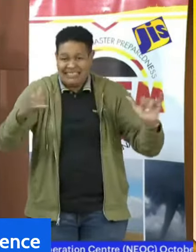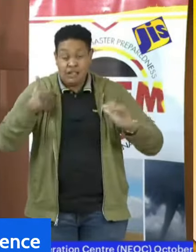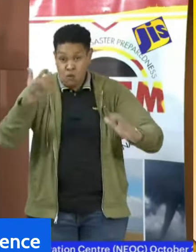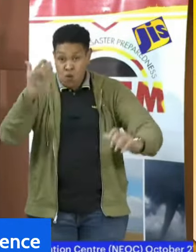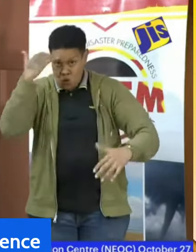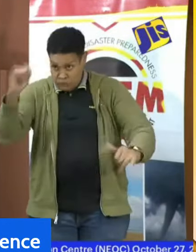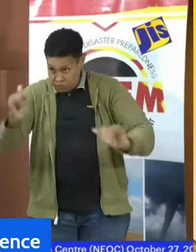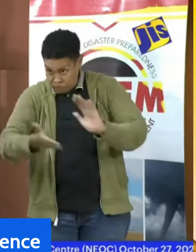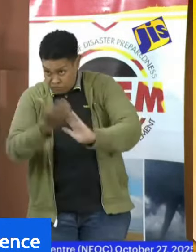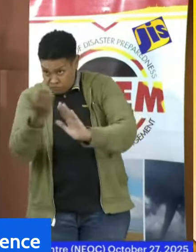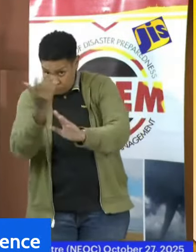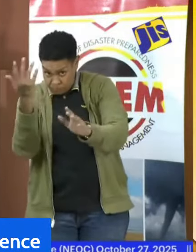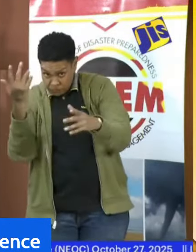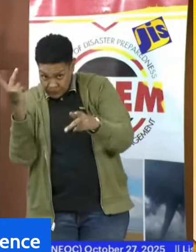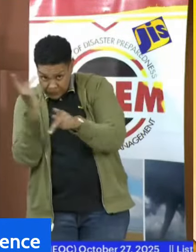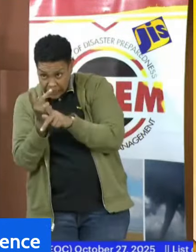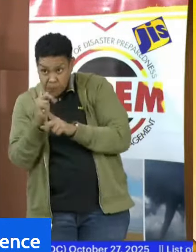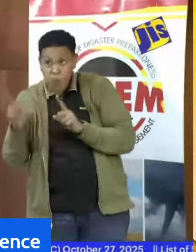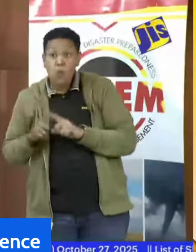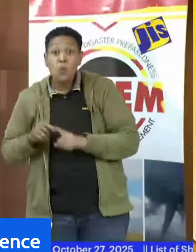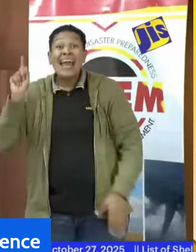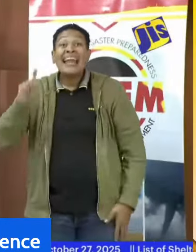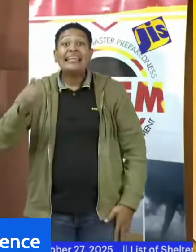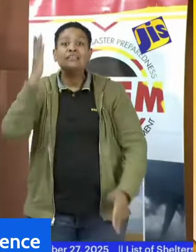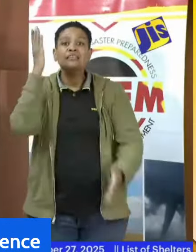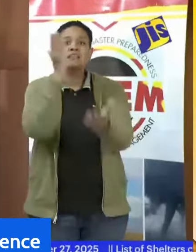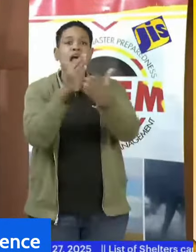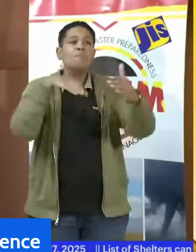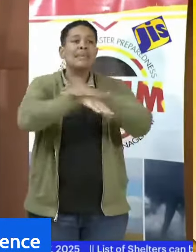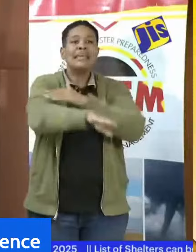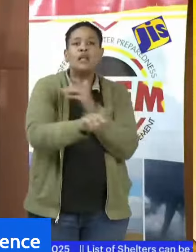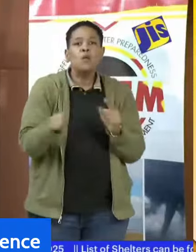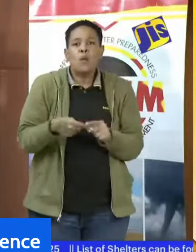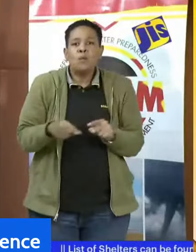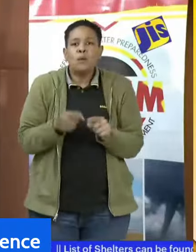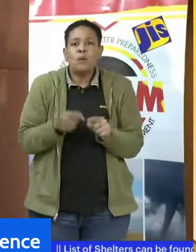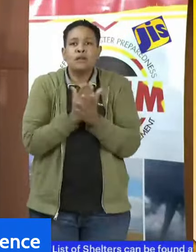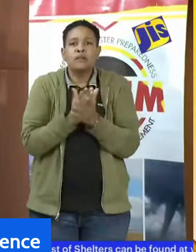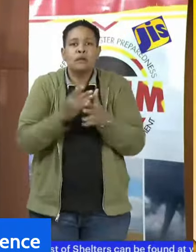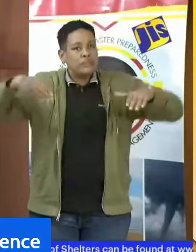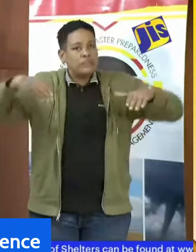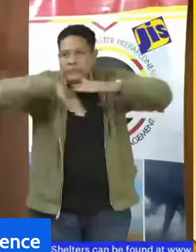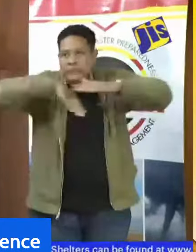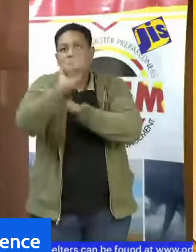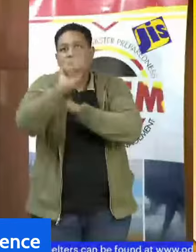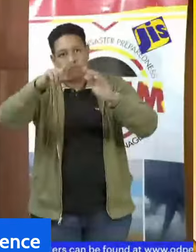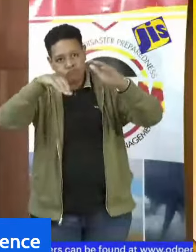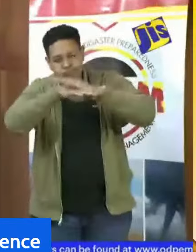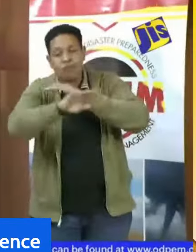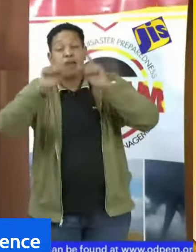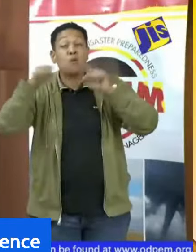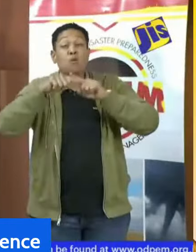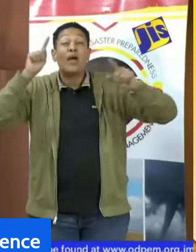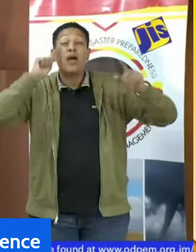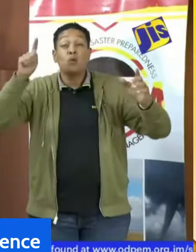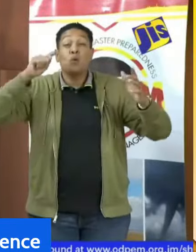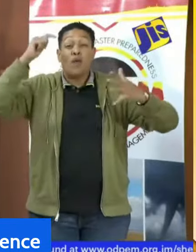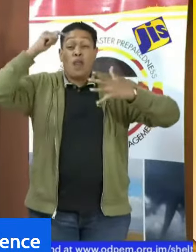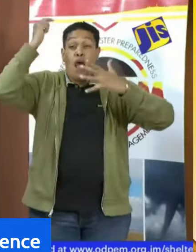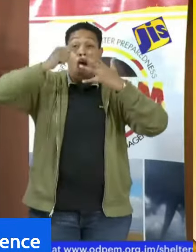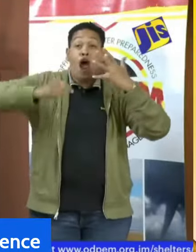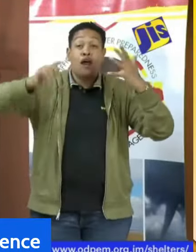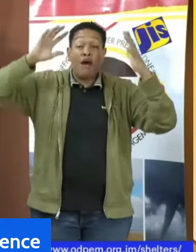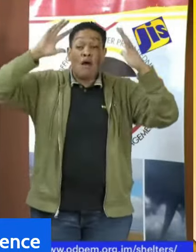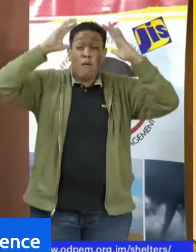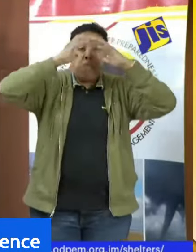can they continue to do it? When do they need to come in? And again, when will conditions deteriorate